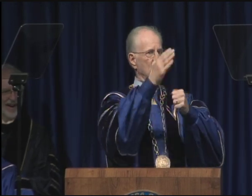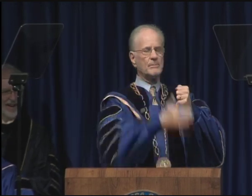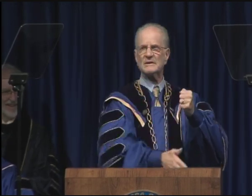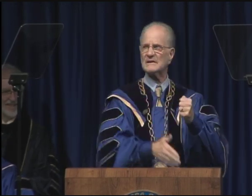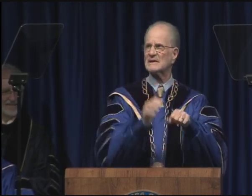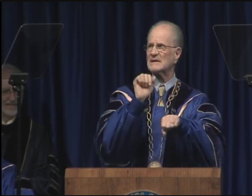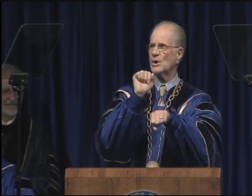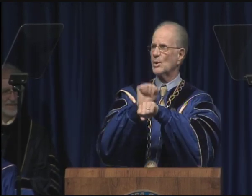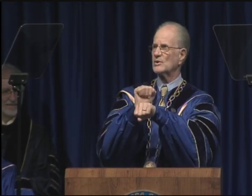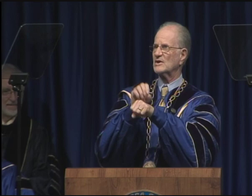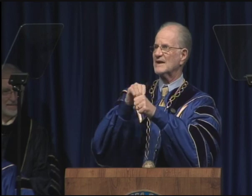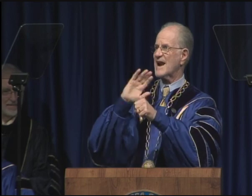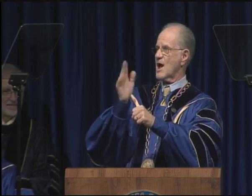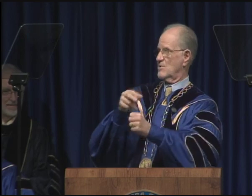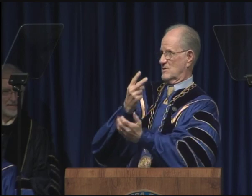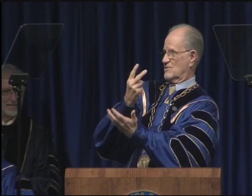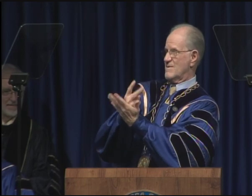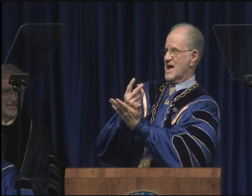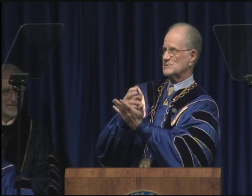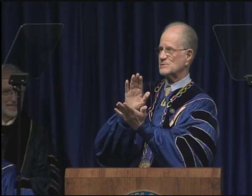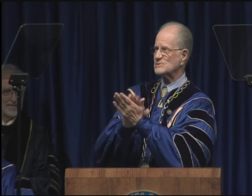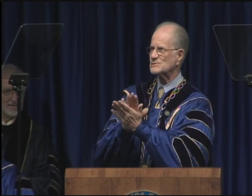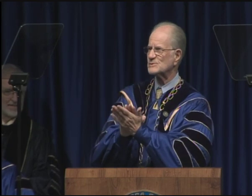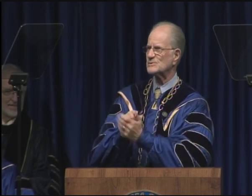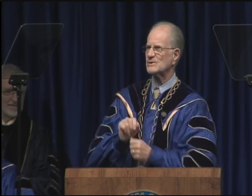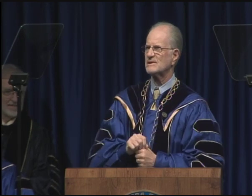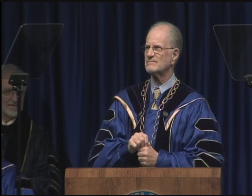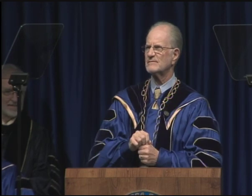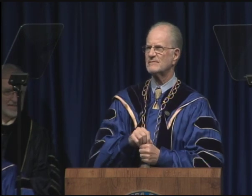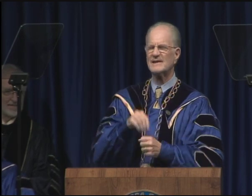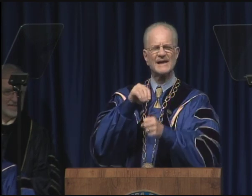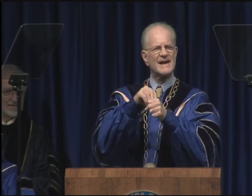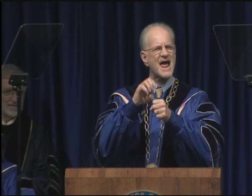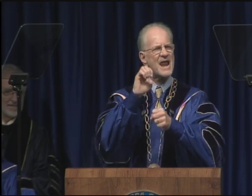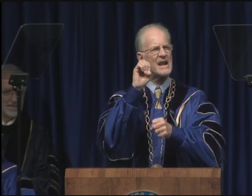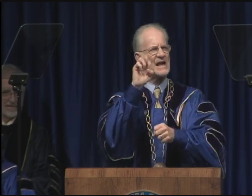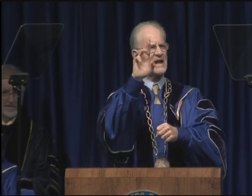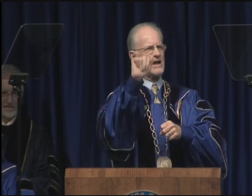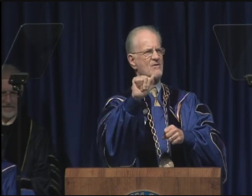Today is a time to recognize those who have completed work in our graduate school.